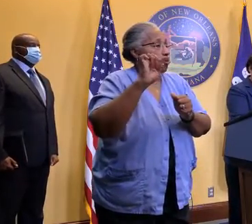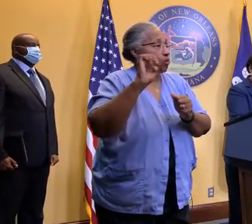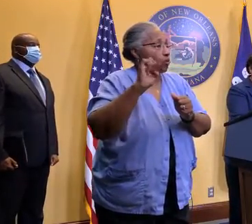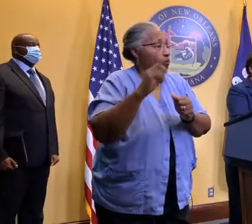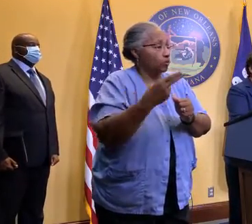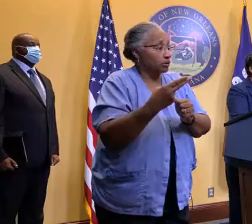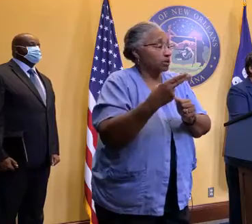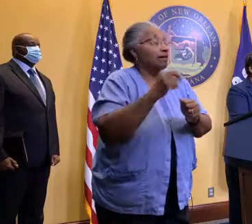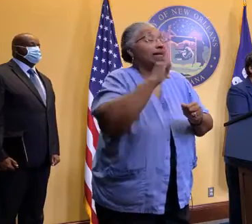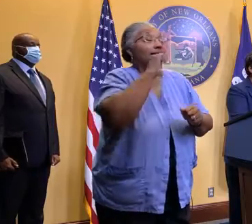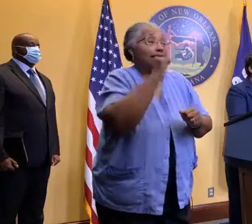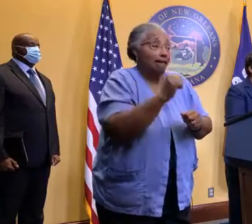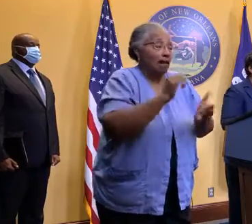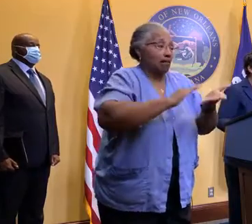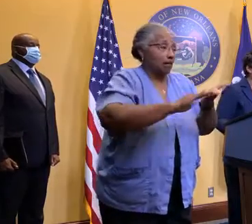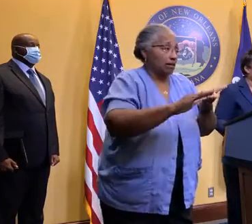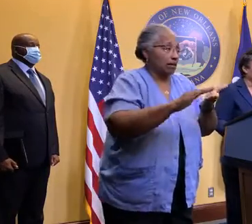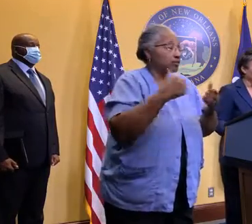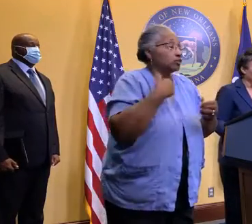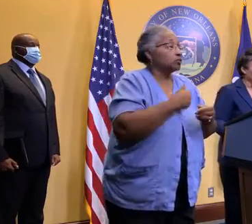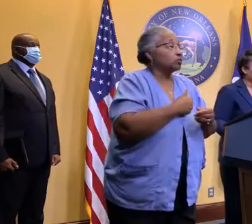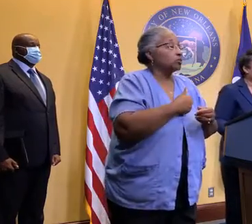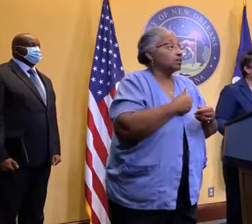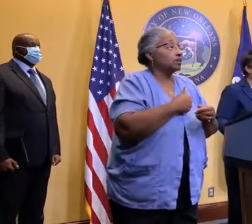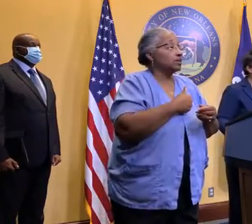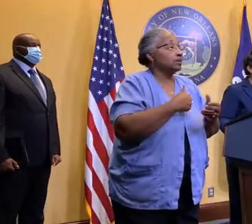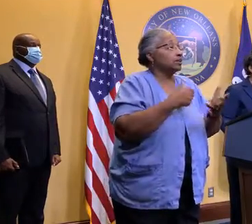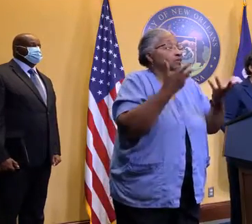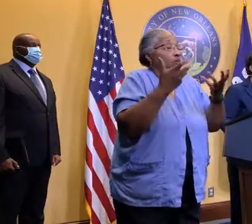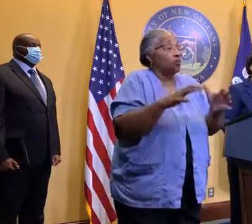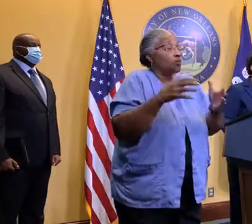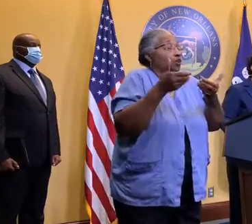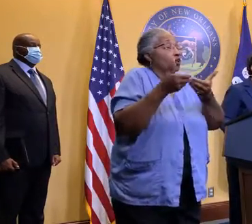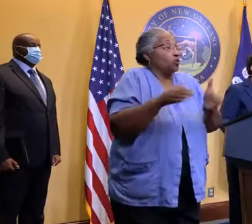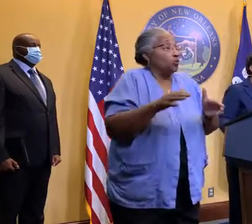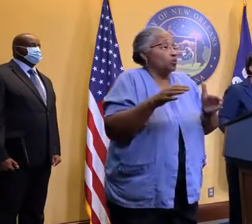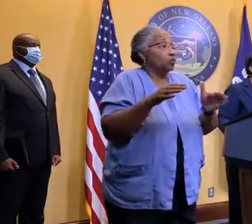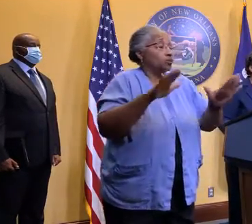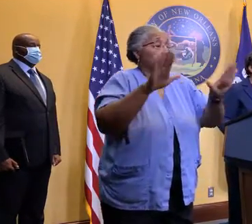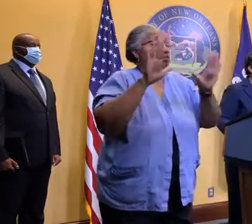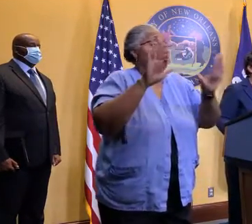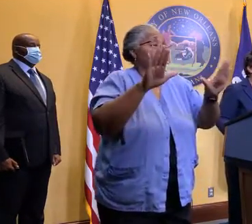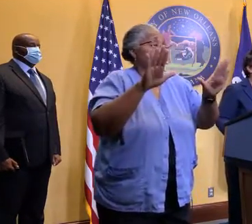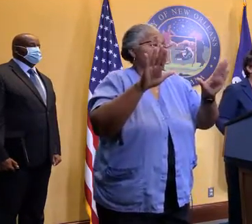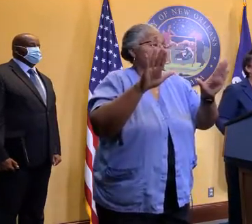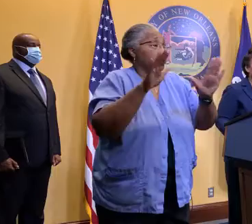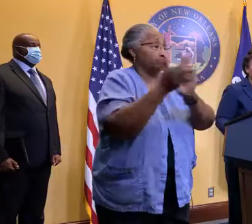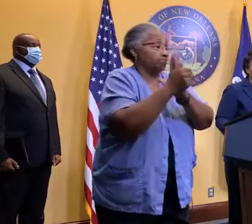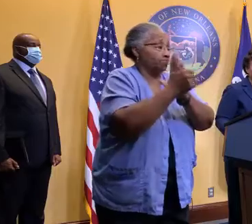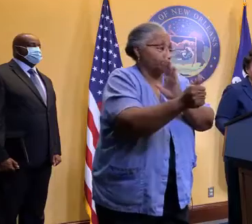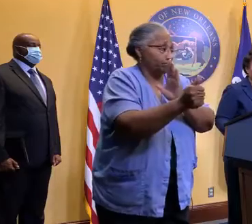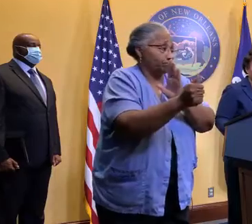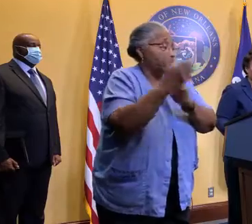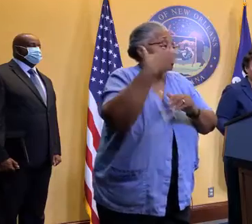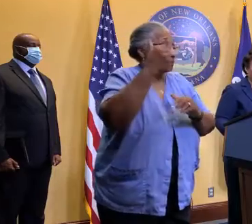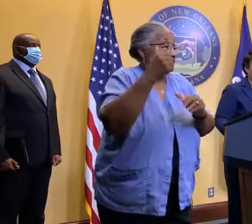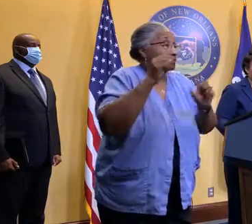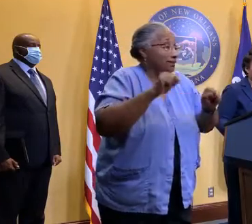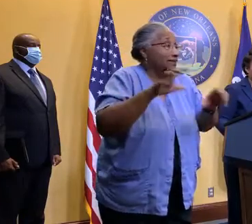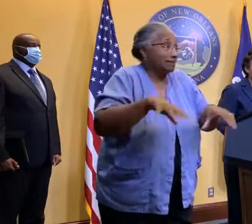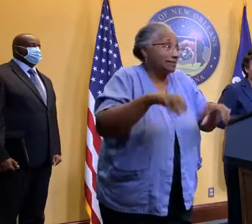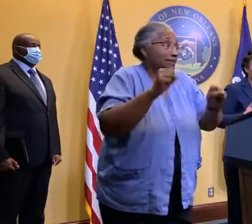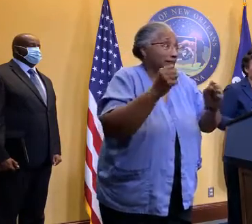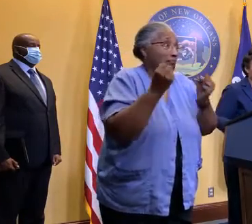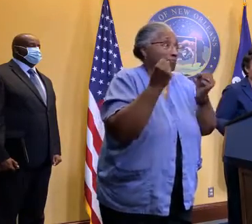want to cut off our nose to spite our face, meaning we don't want to lose great talent, because it can take years